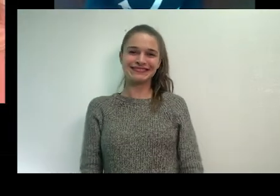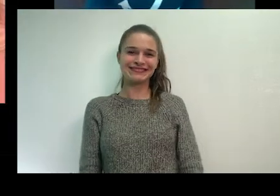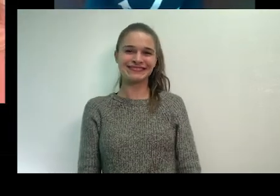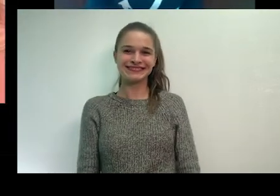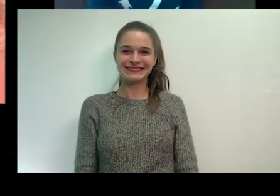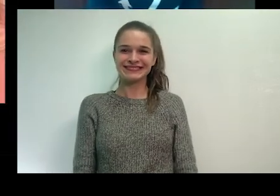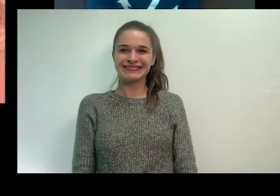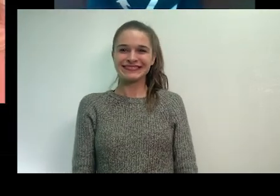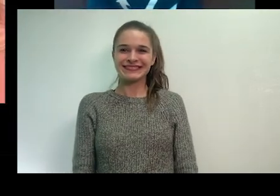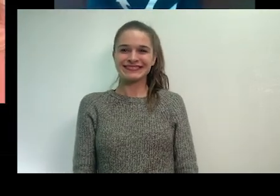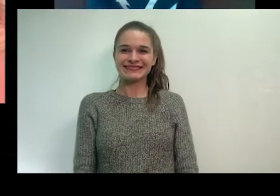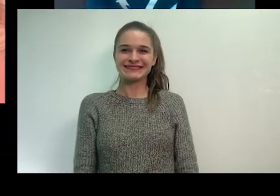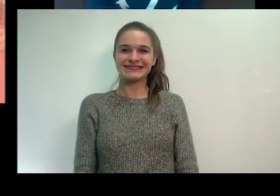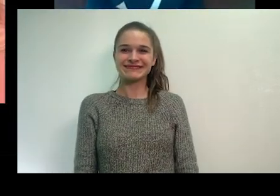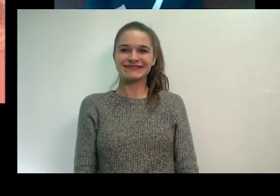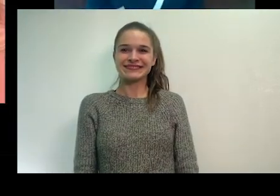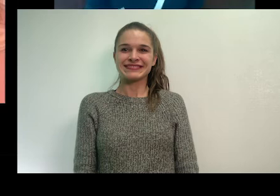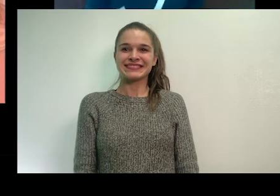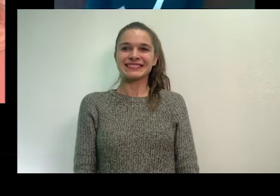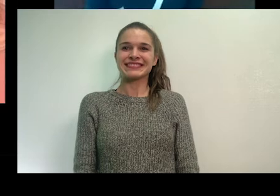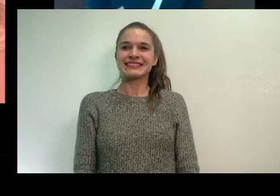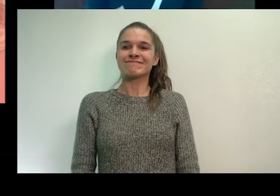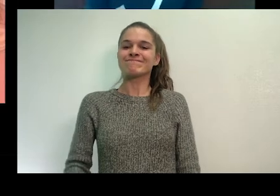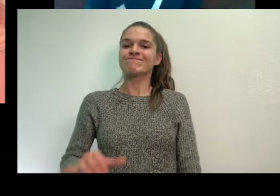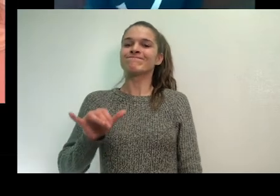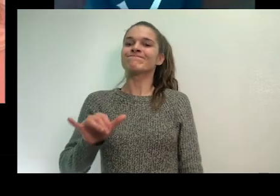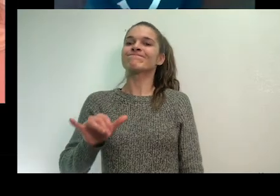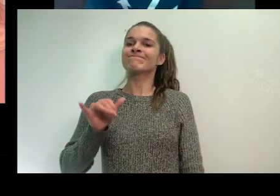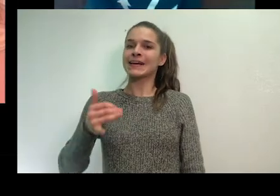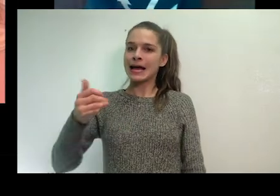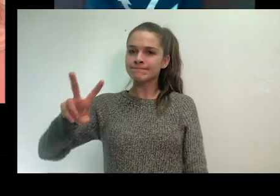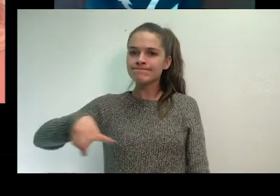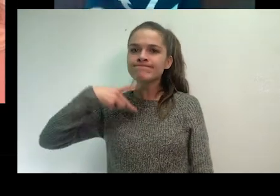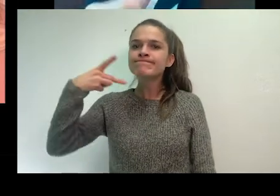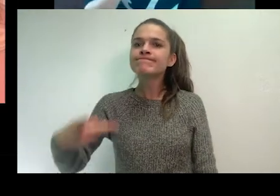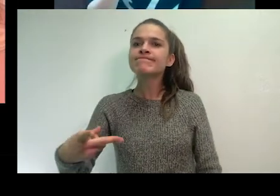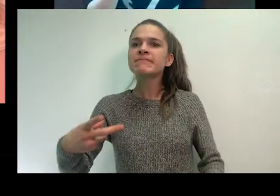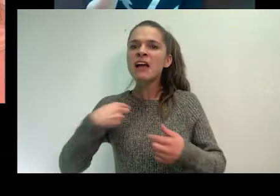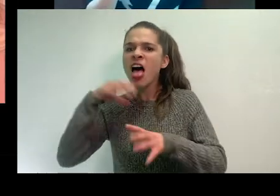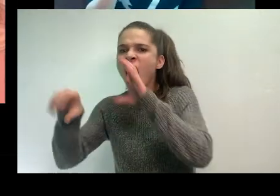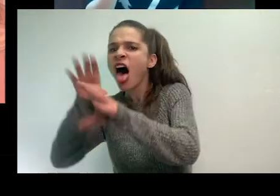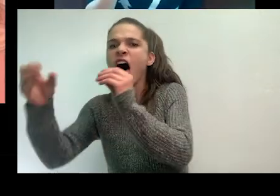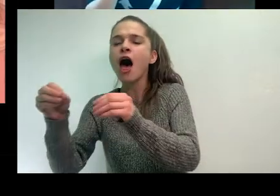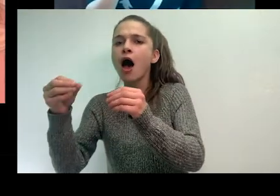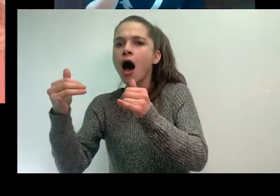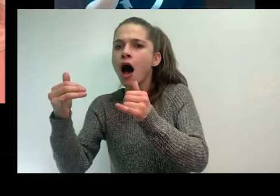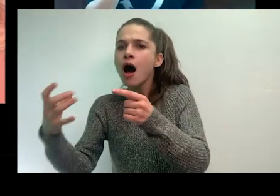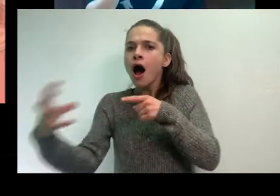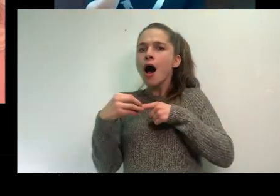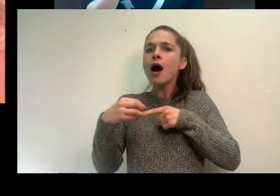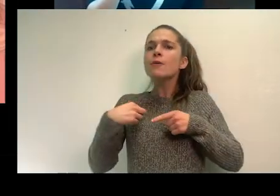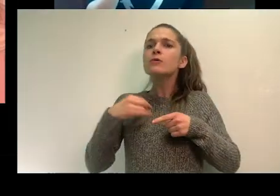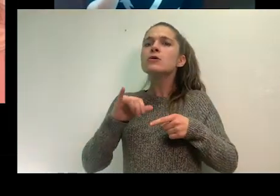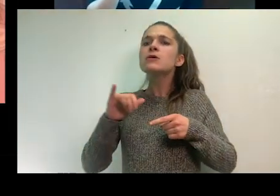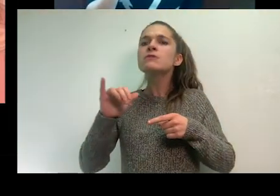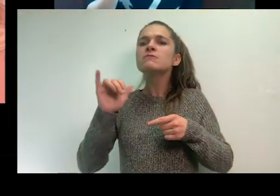Once Penelope found out what it was like to be someone's snack, she lost her appetite for